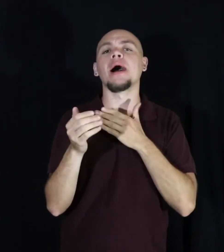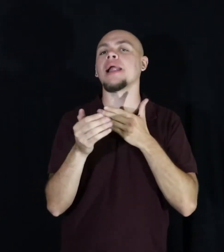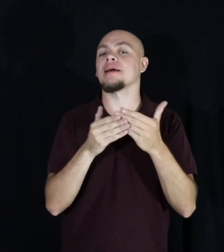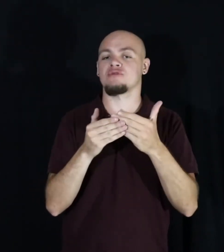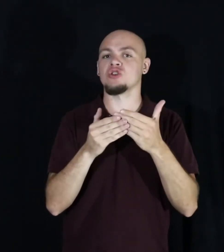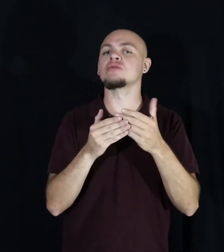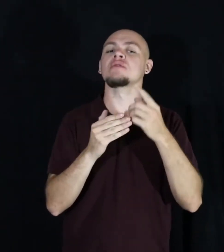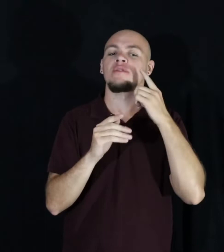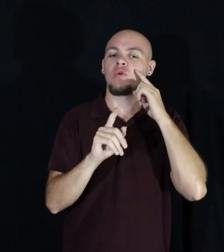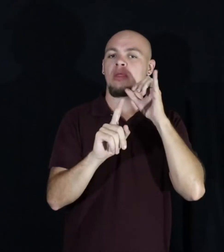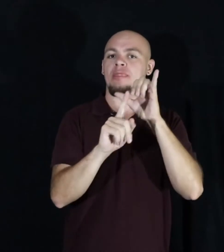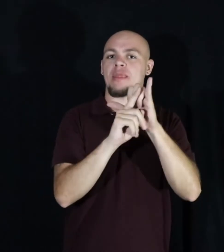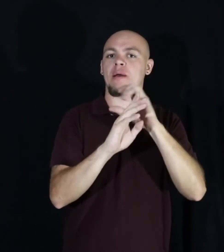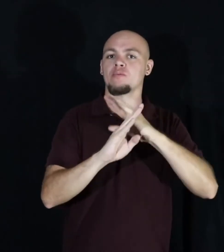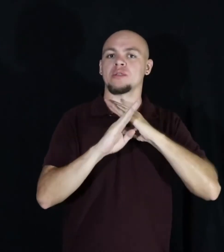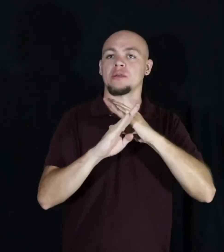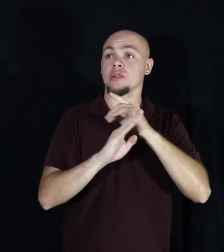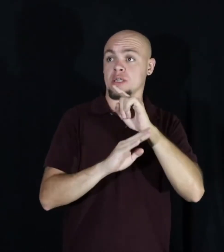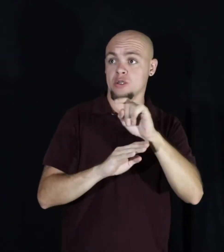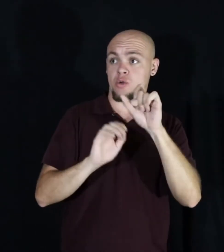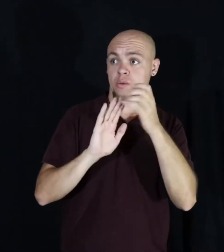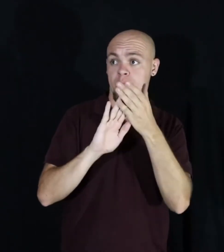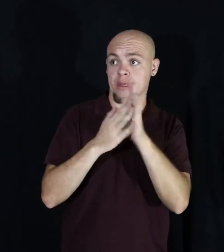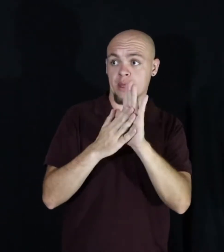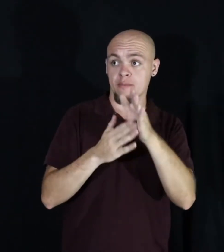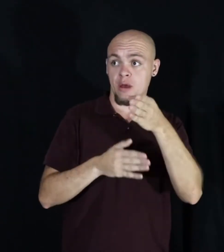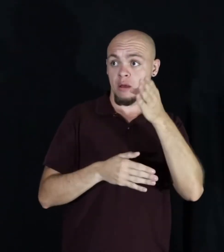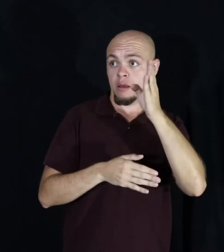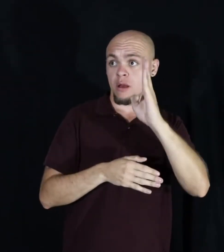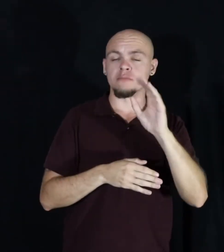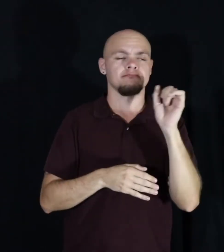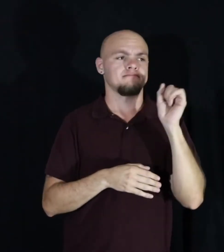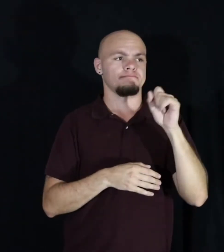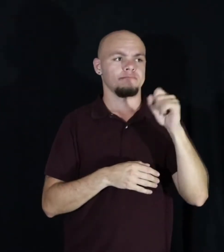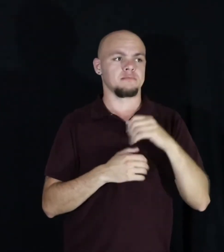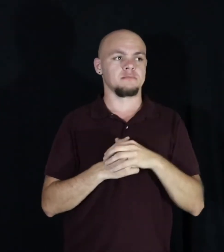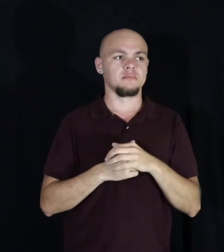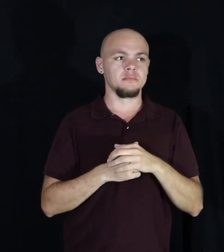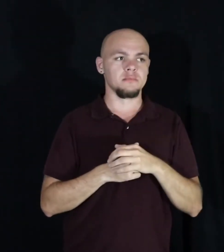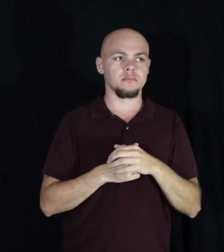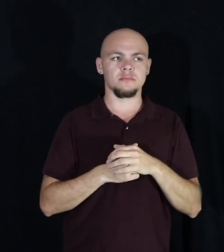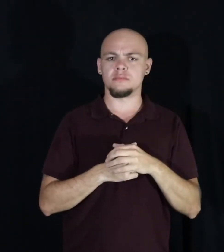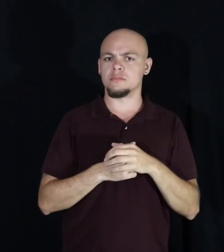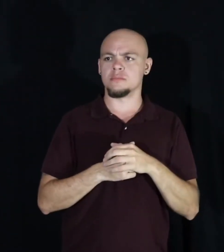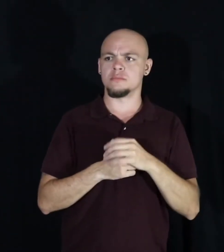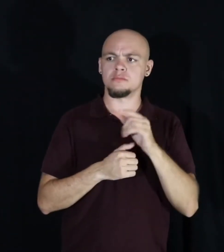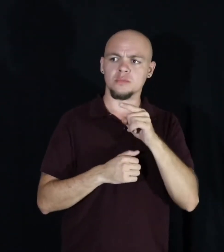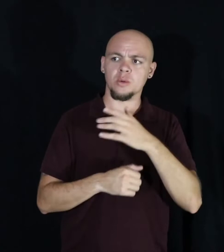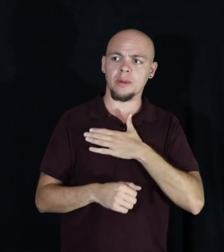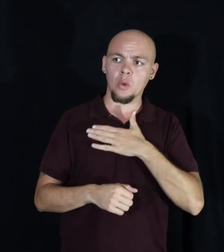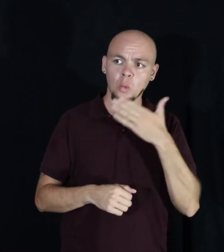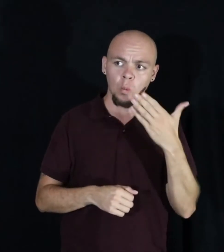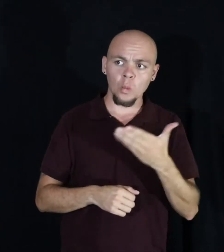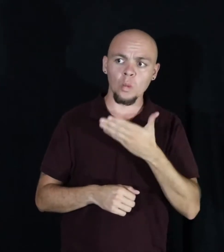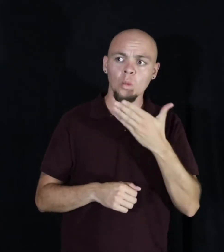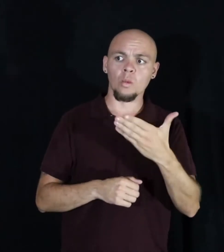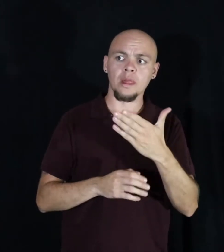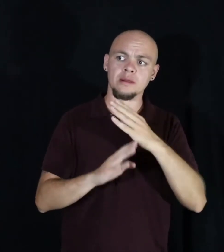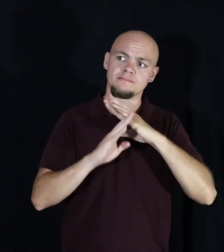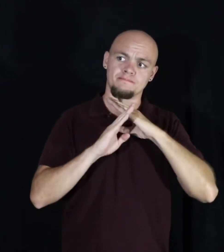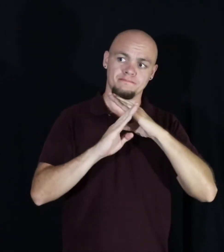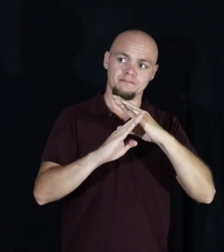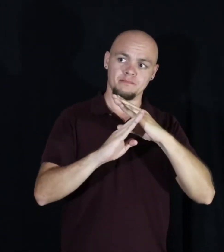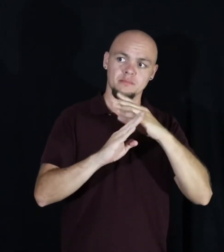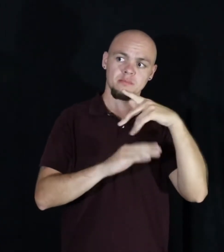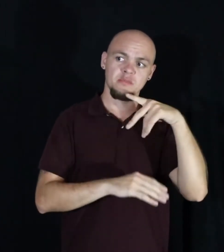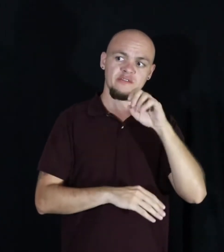that. Could you become a god? Yes. How far would you be willing to go to defend the principle of